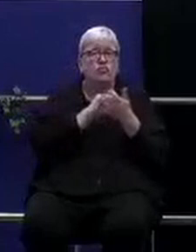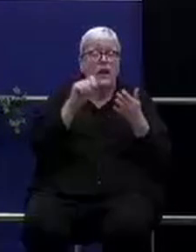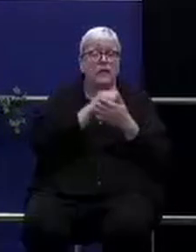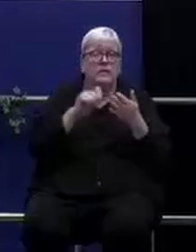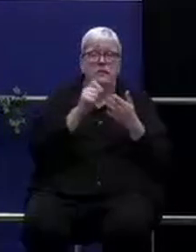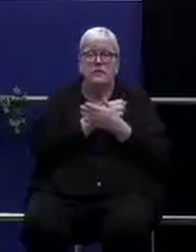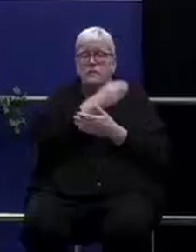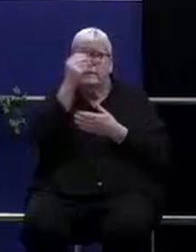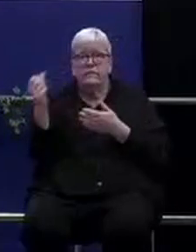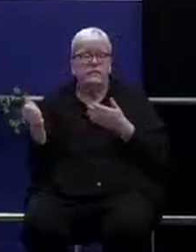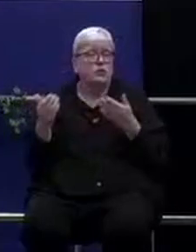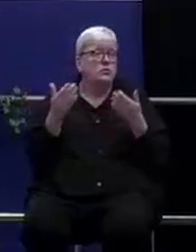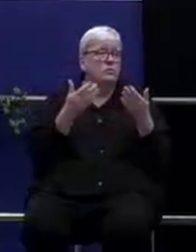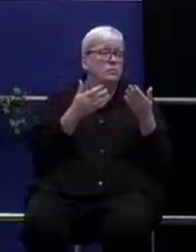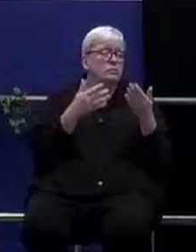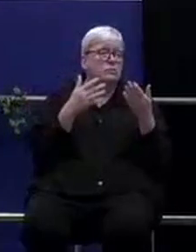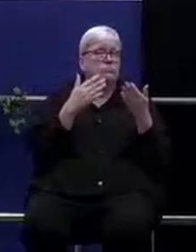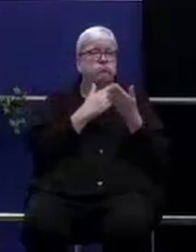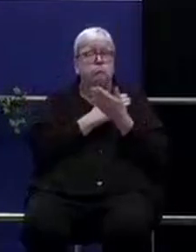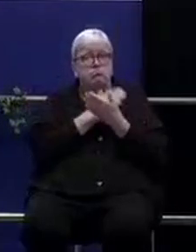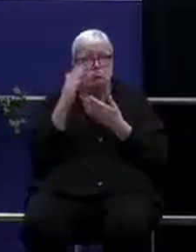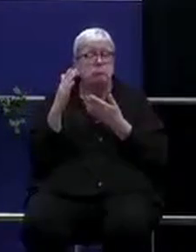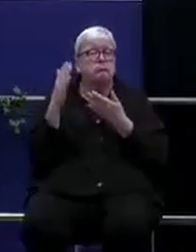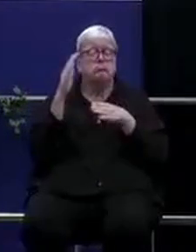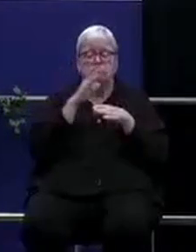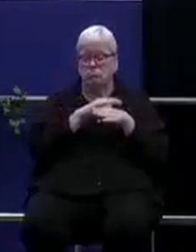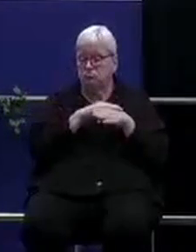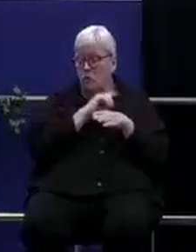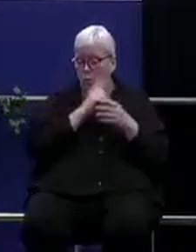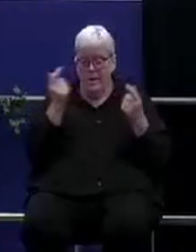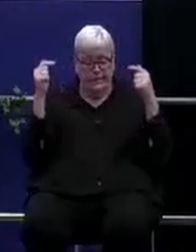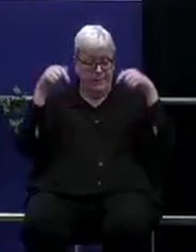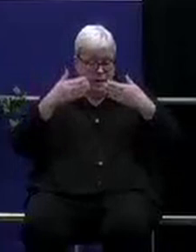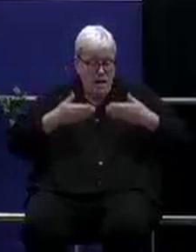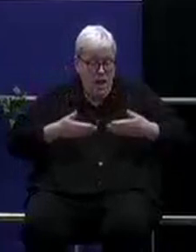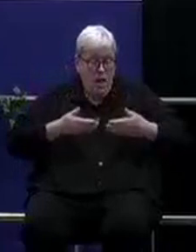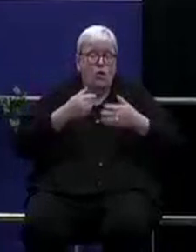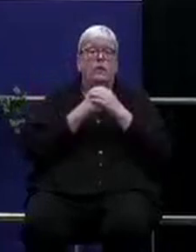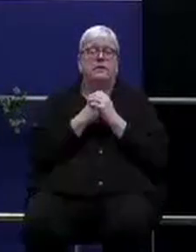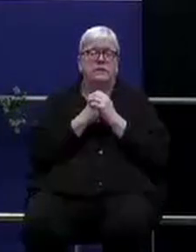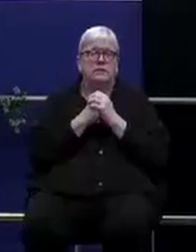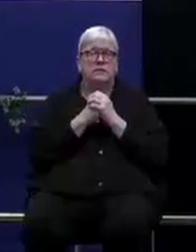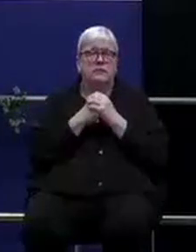key moments that brought you here to this point as a writer, what would they be?